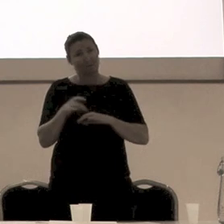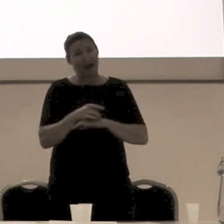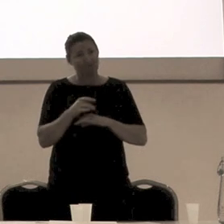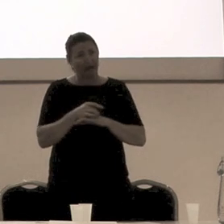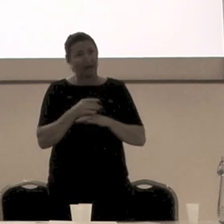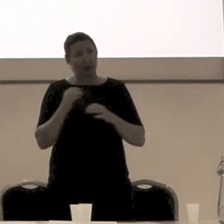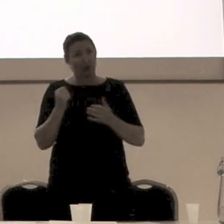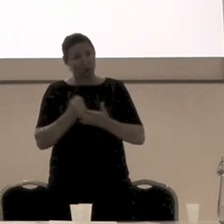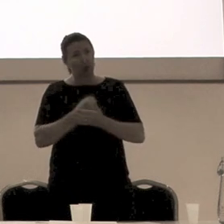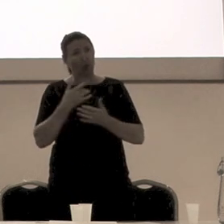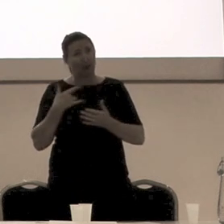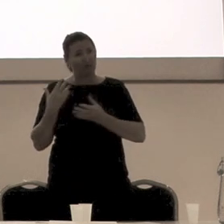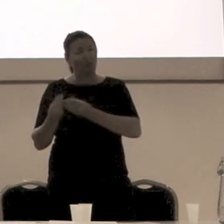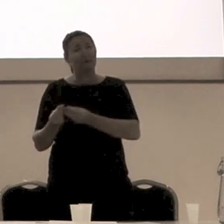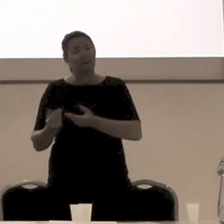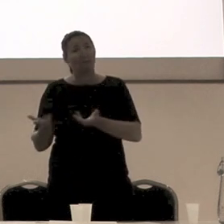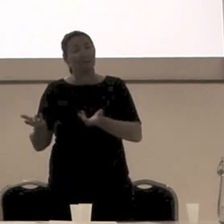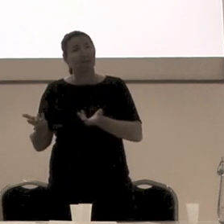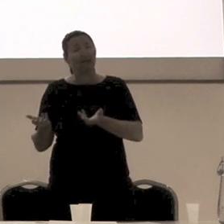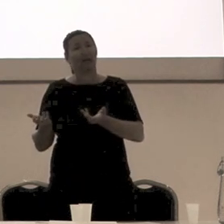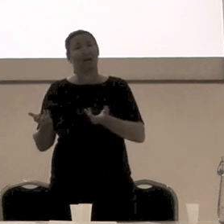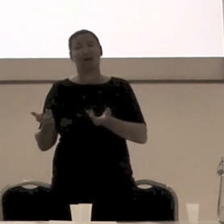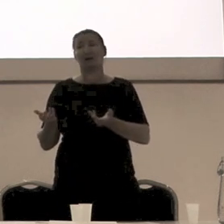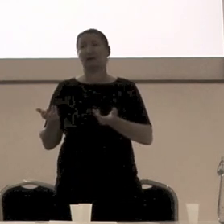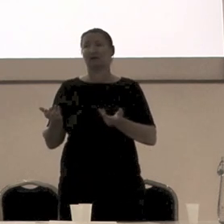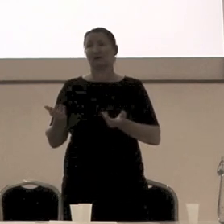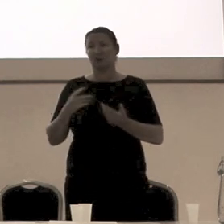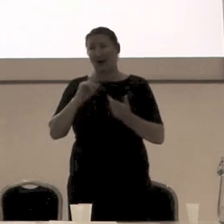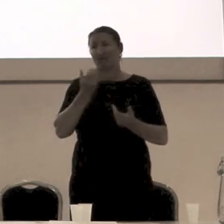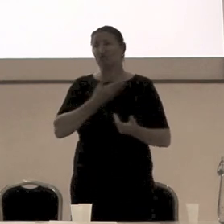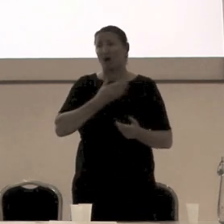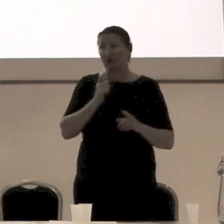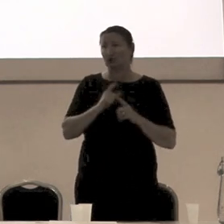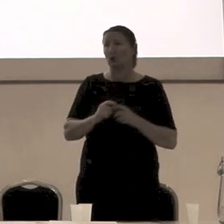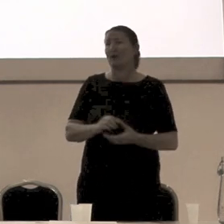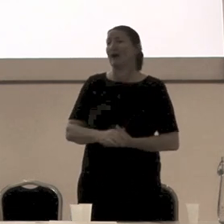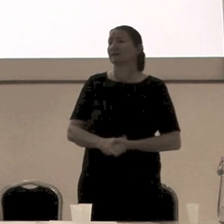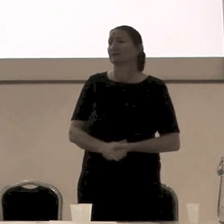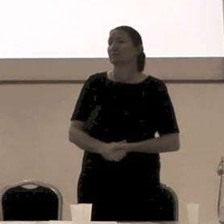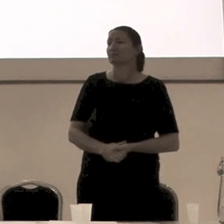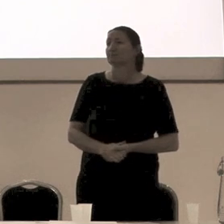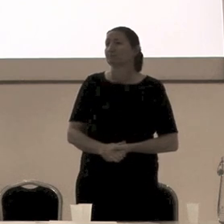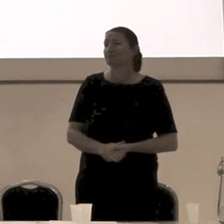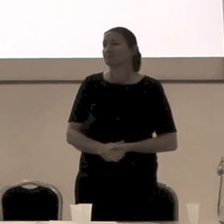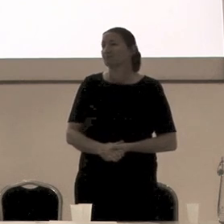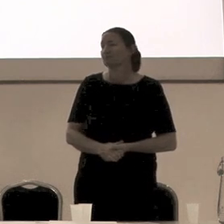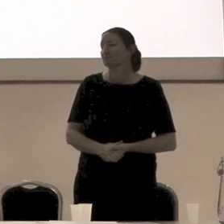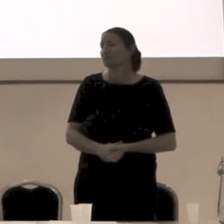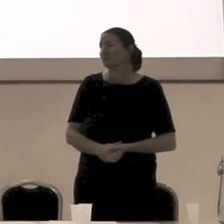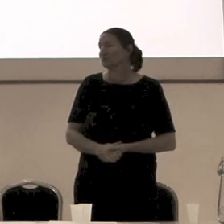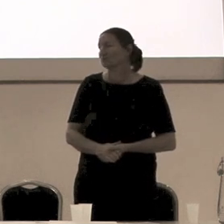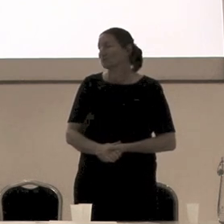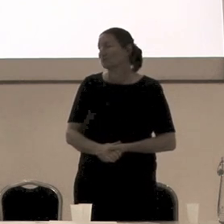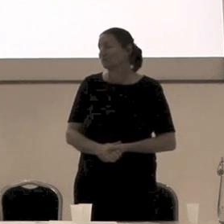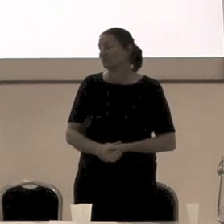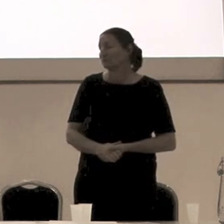matter, but living with someone, that's what everybody should be able to do if they want to. So,